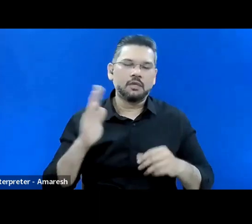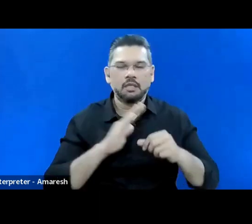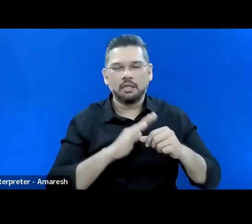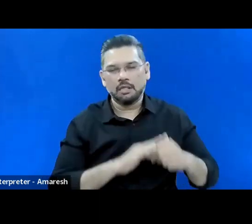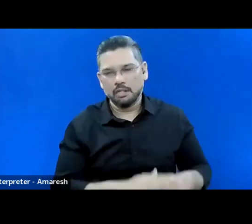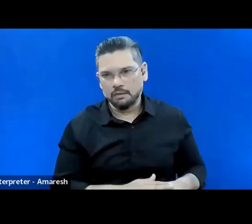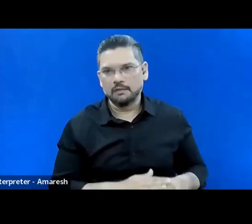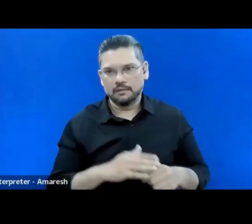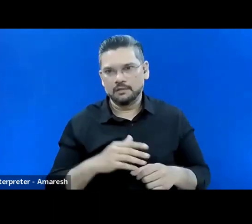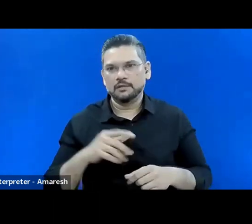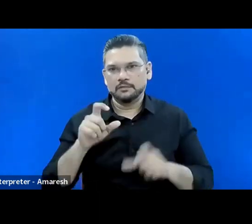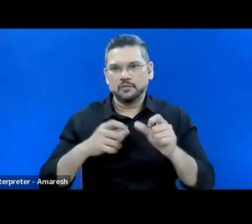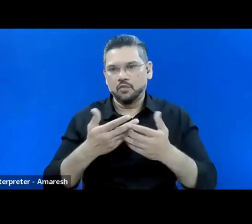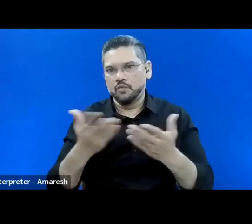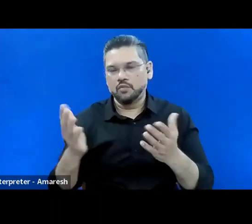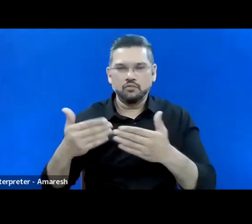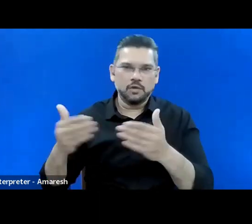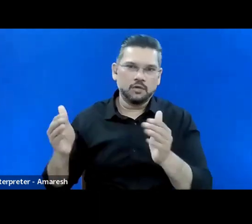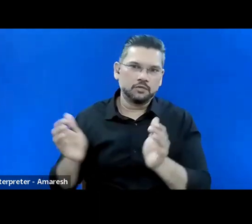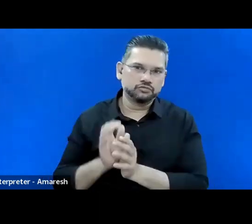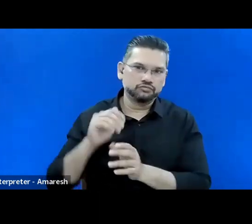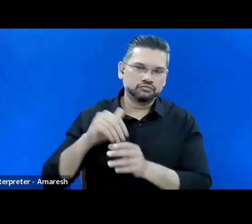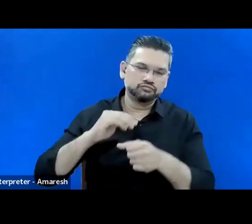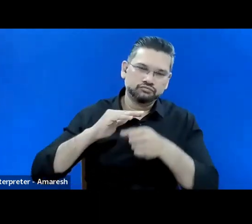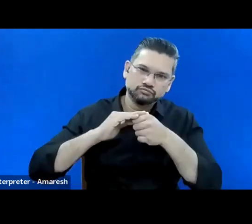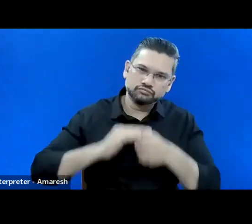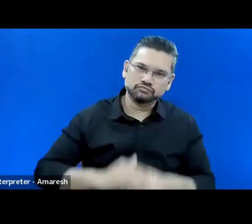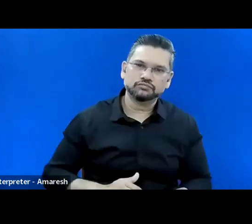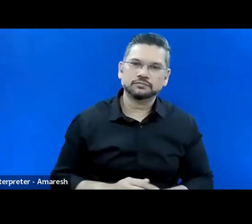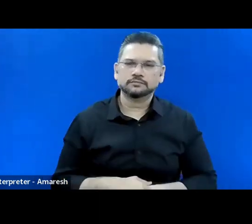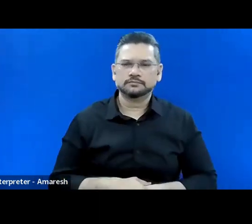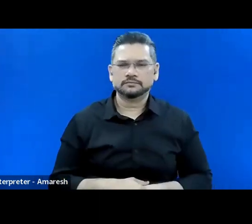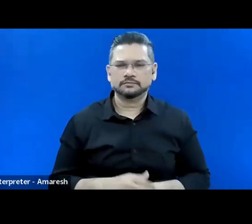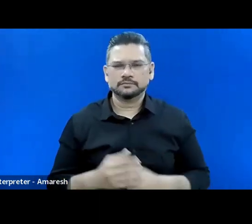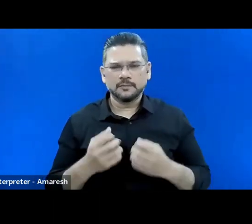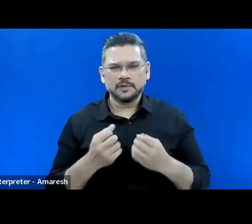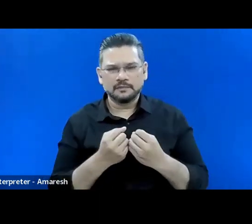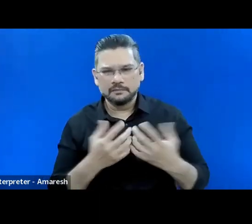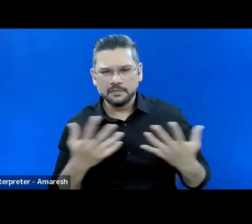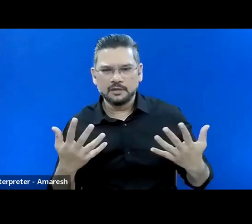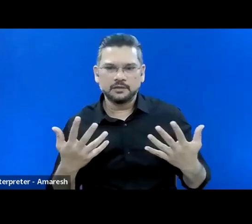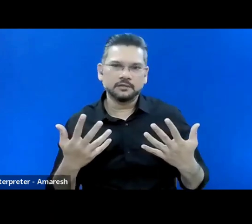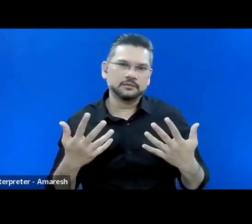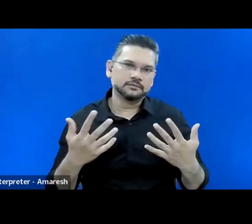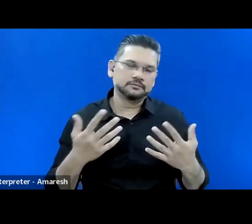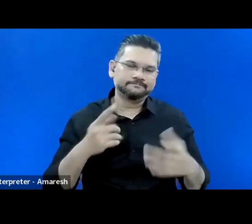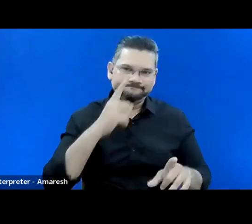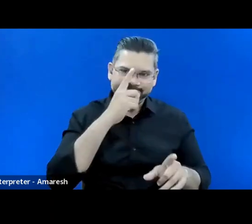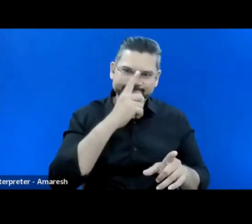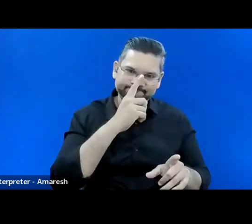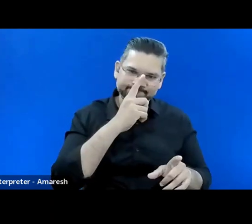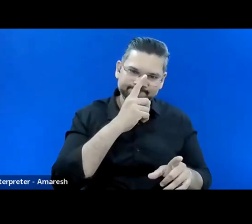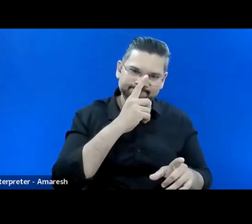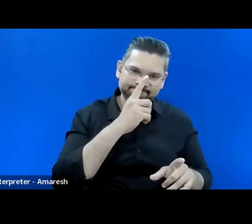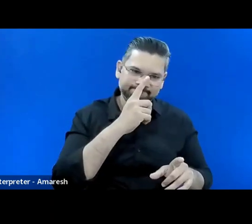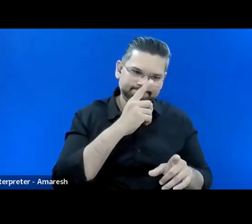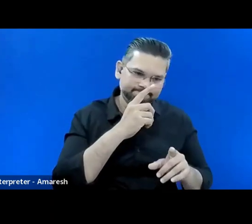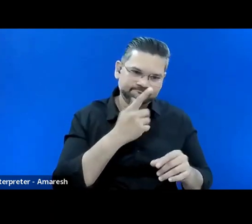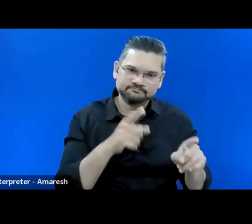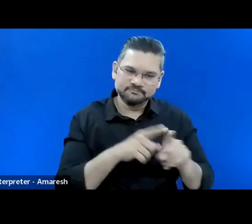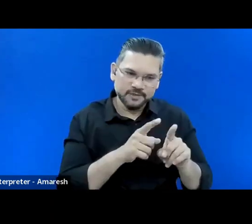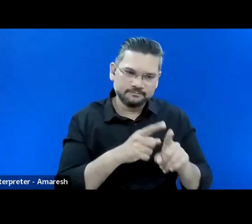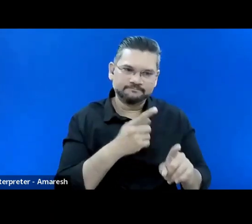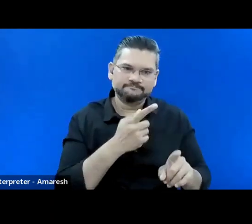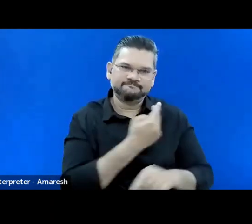community. They face invasive medical and psychiatric treatments and are not given the opportunity to express